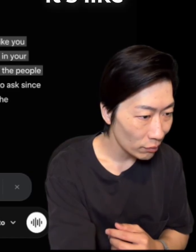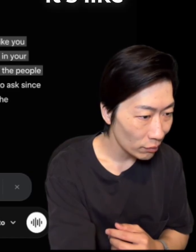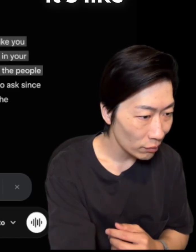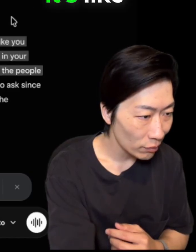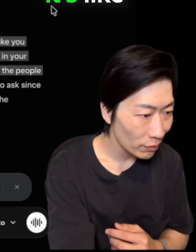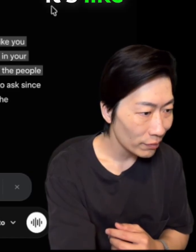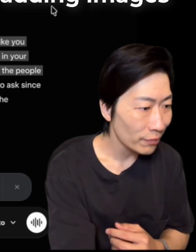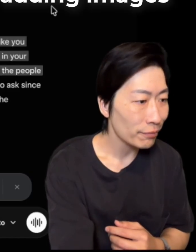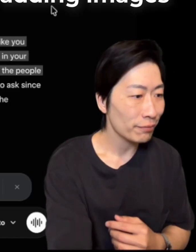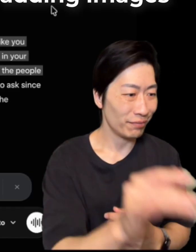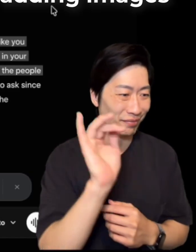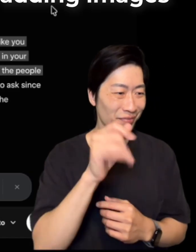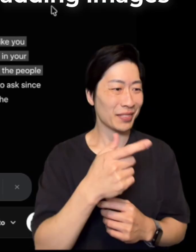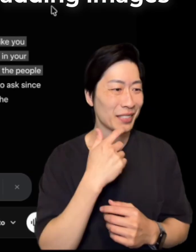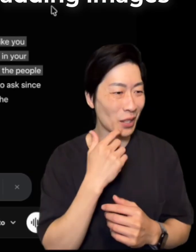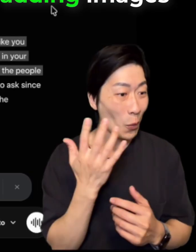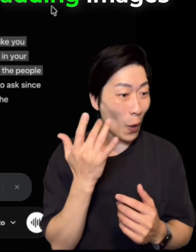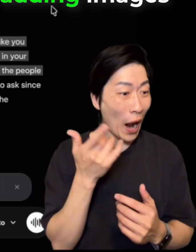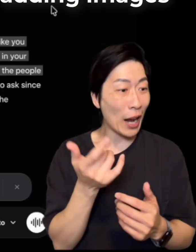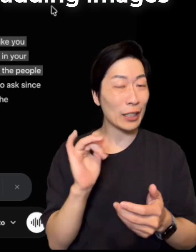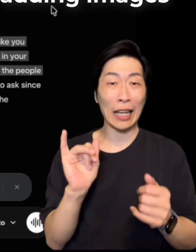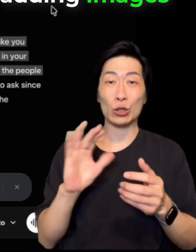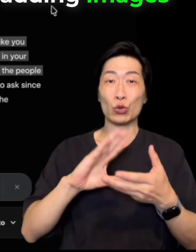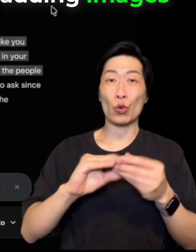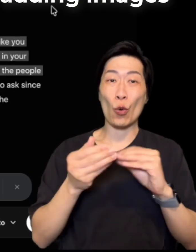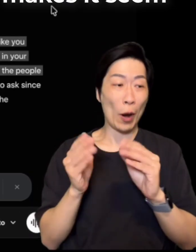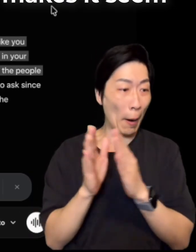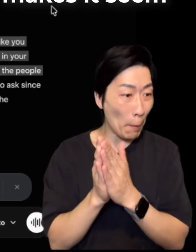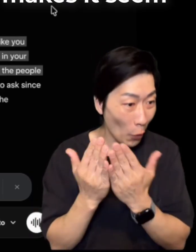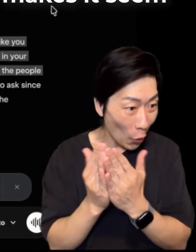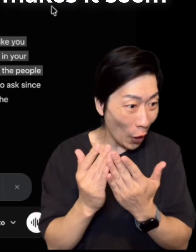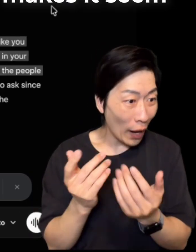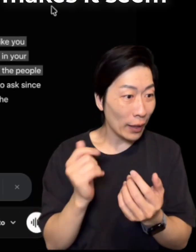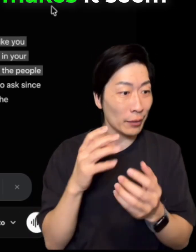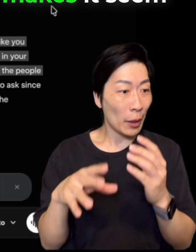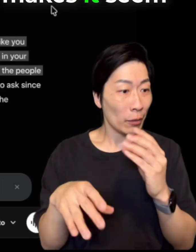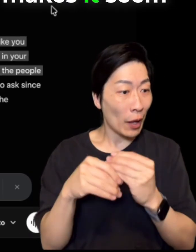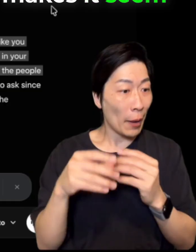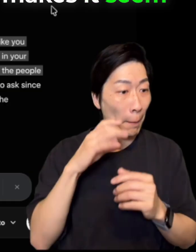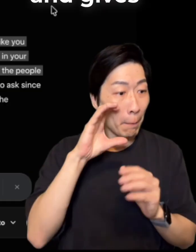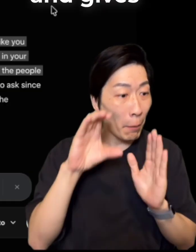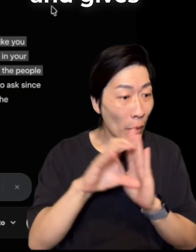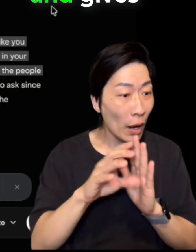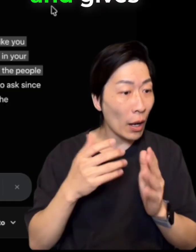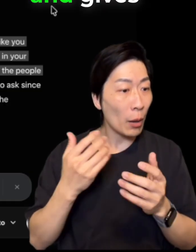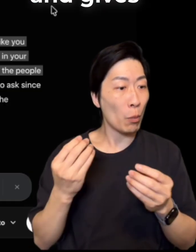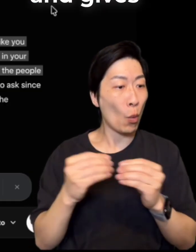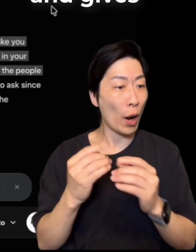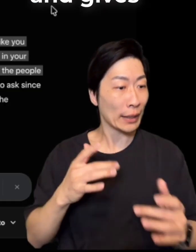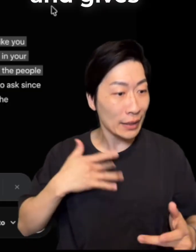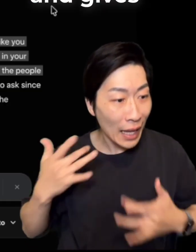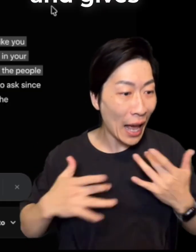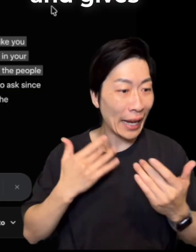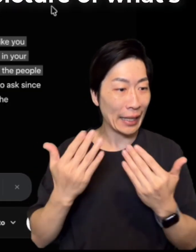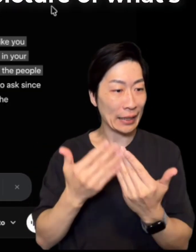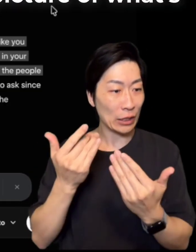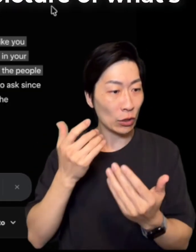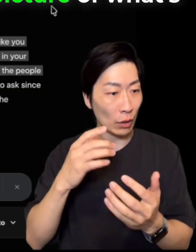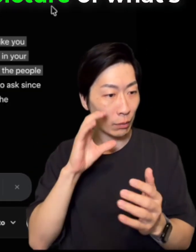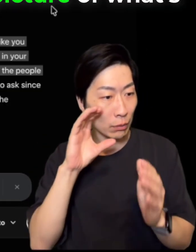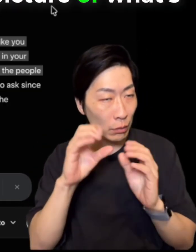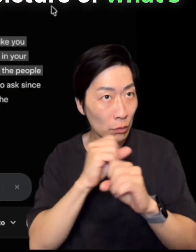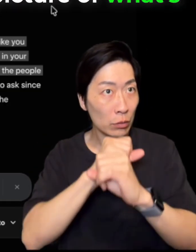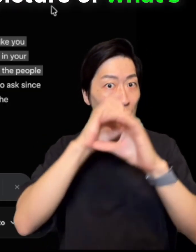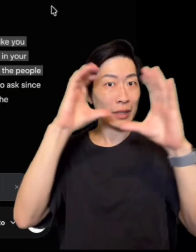So basically, it's like a storybook by adding images and pictures and makes it seem exciting and gives you a